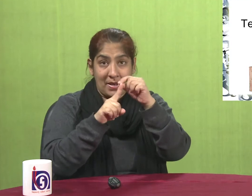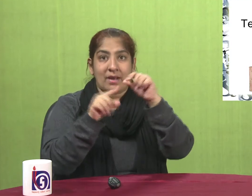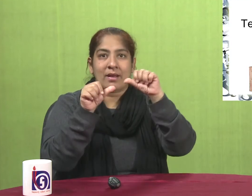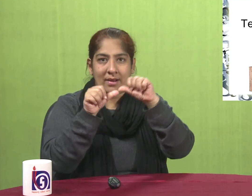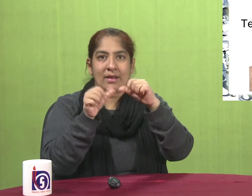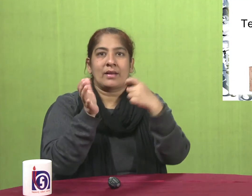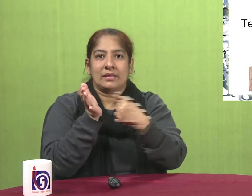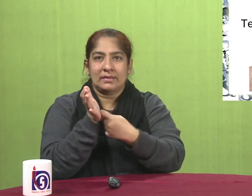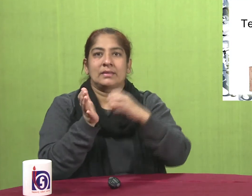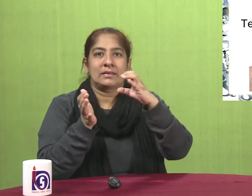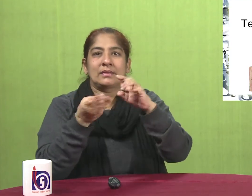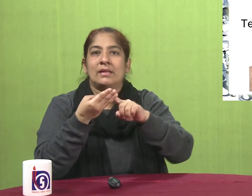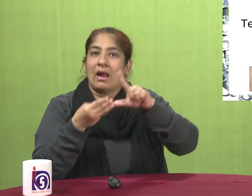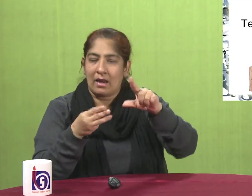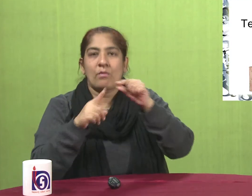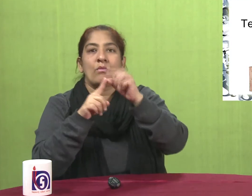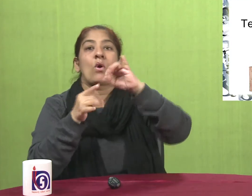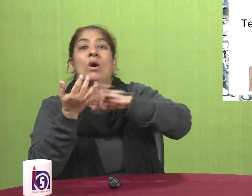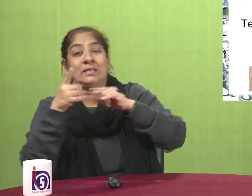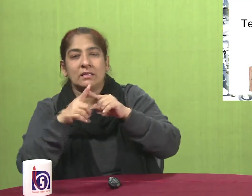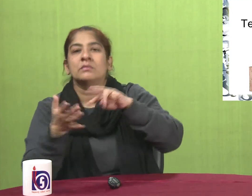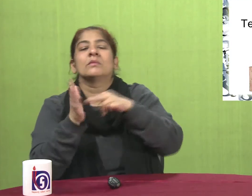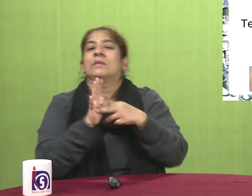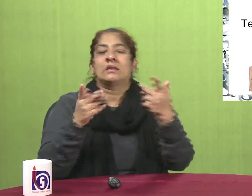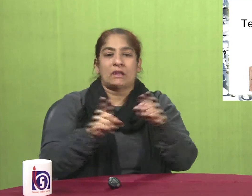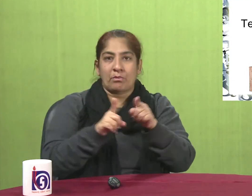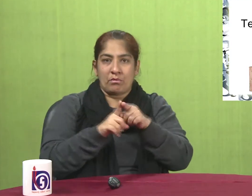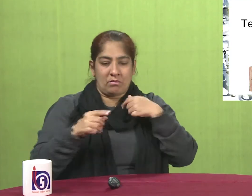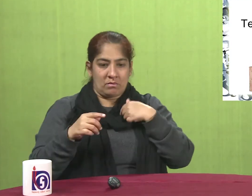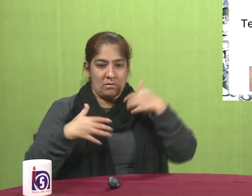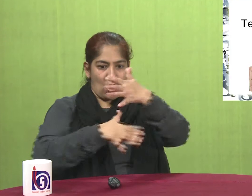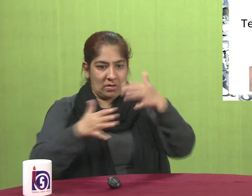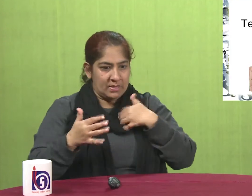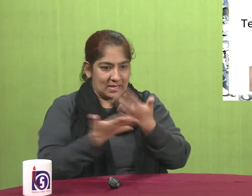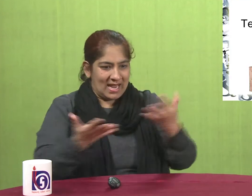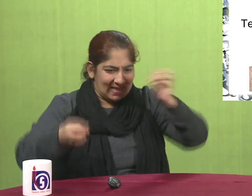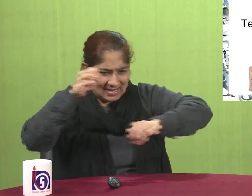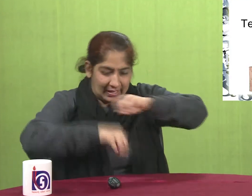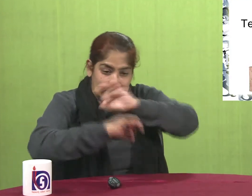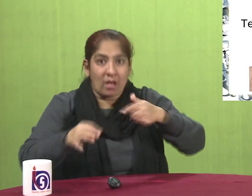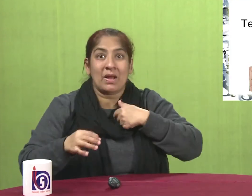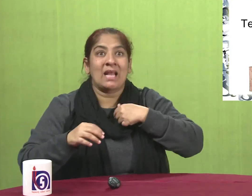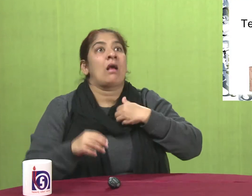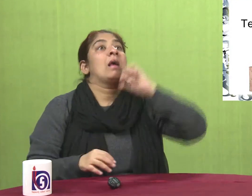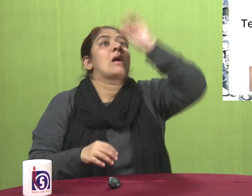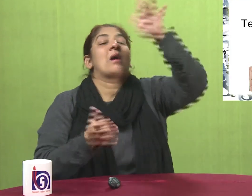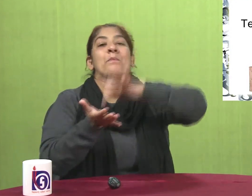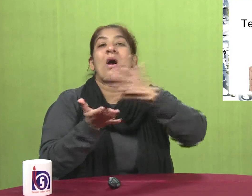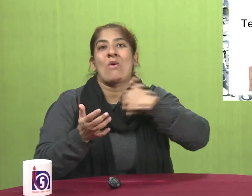telecom services is when we are able to post, send it or courier to somebody we urgently